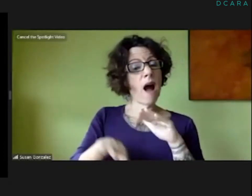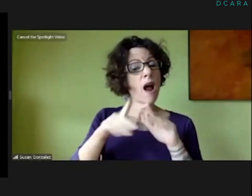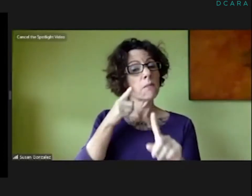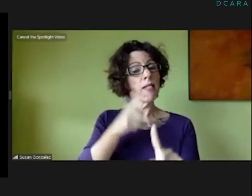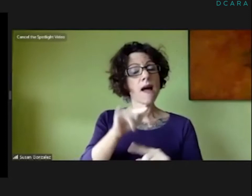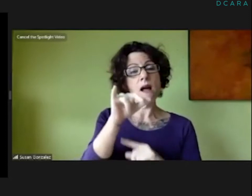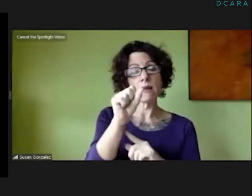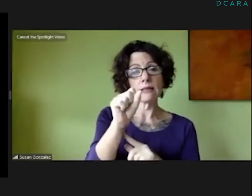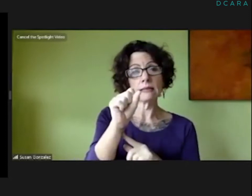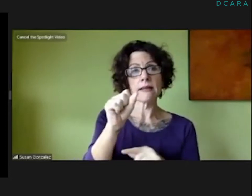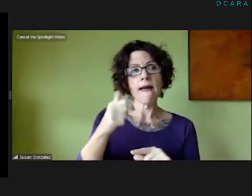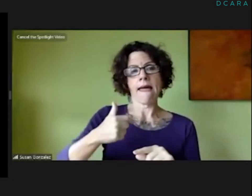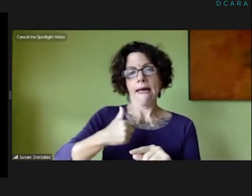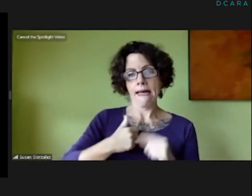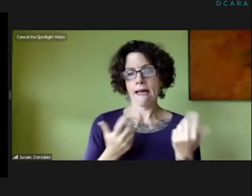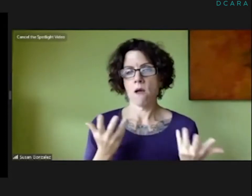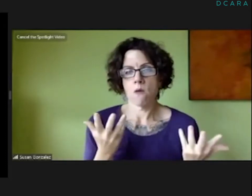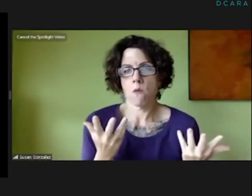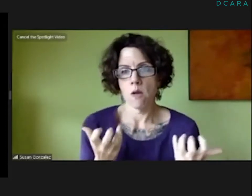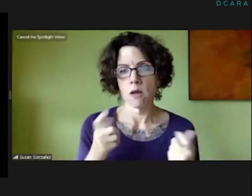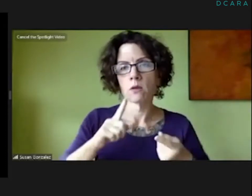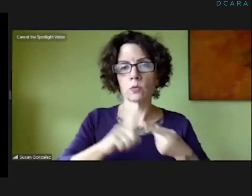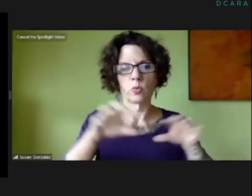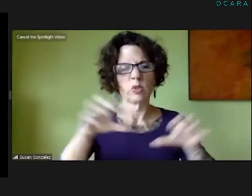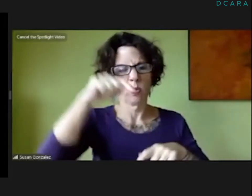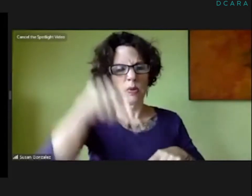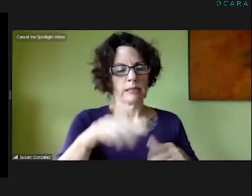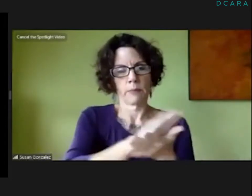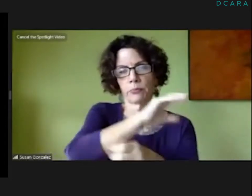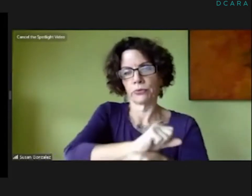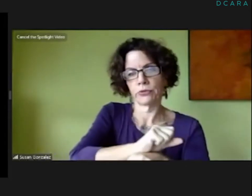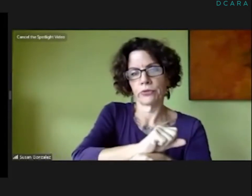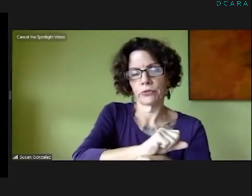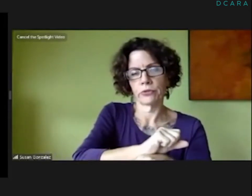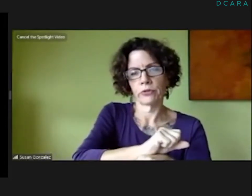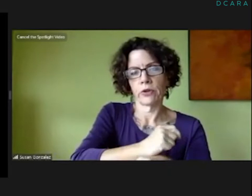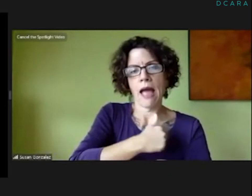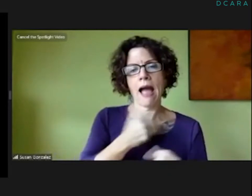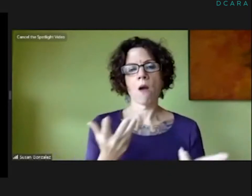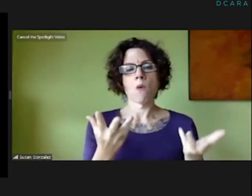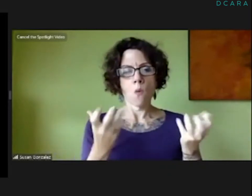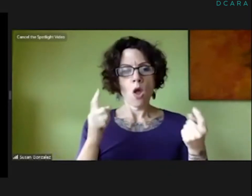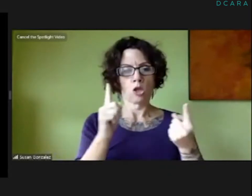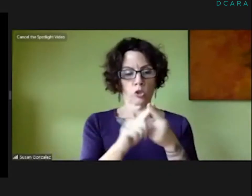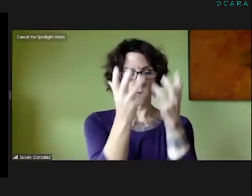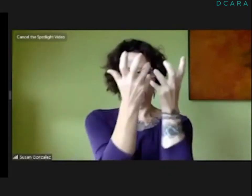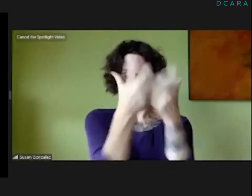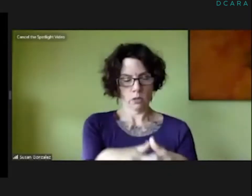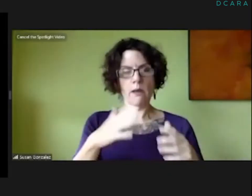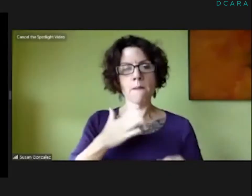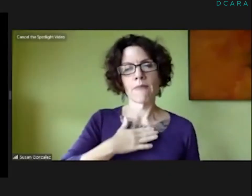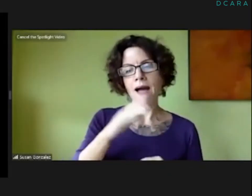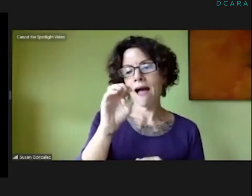Bottom line is, I want to do this paperwork. I want to